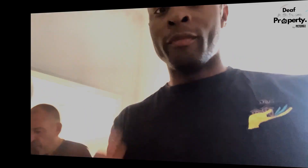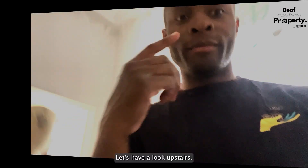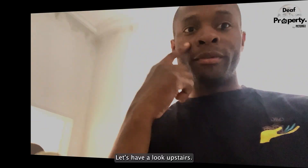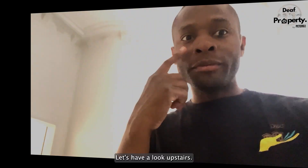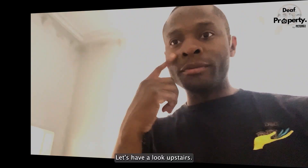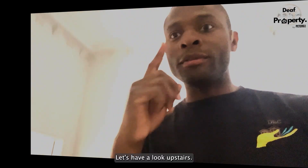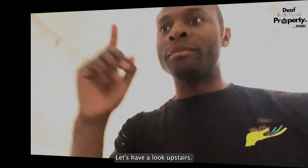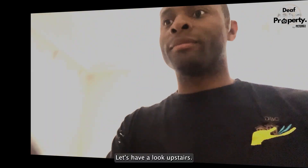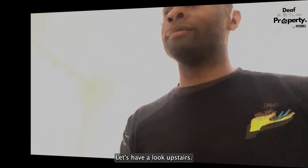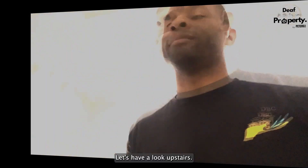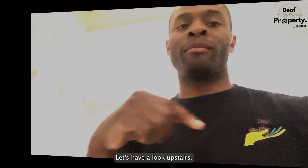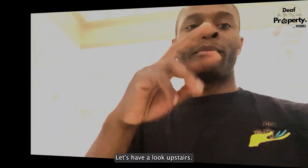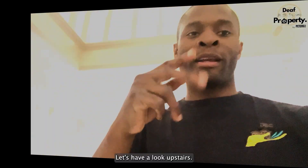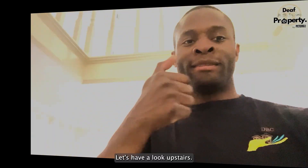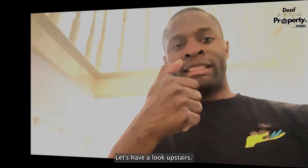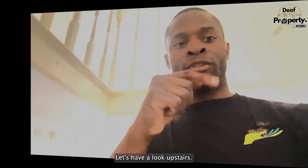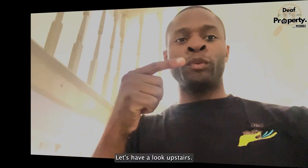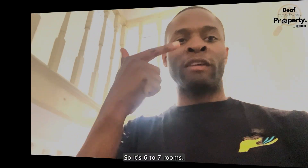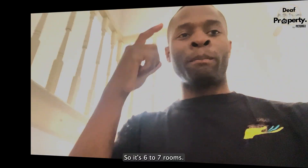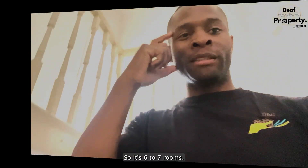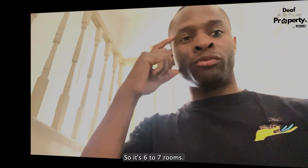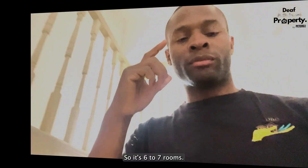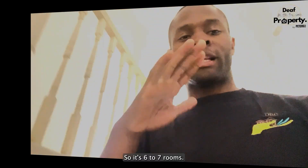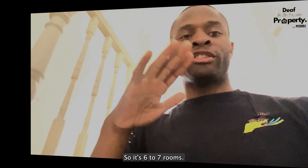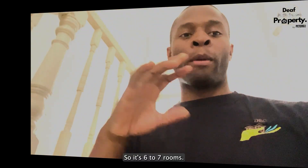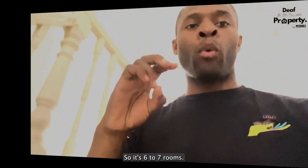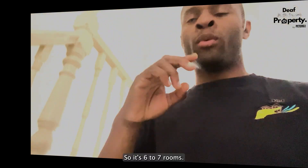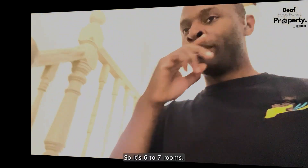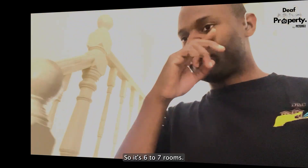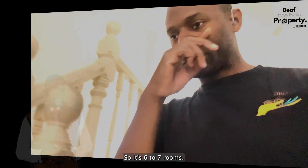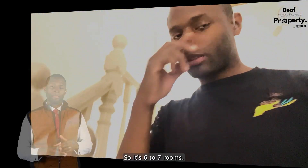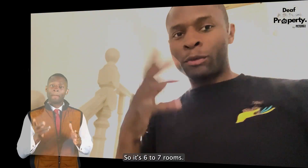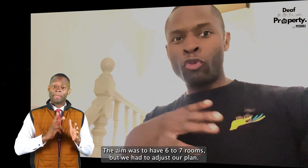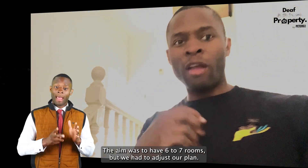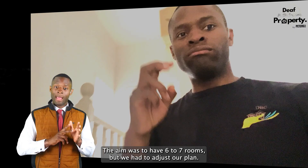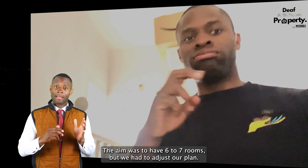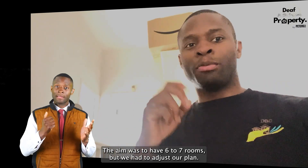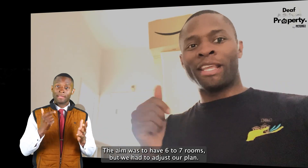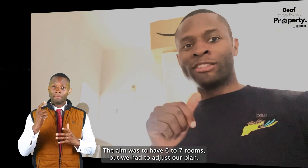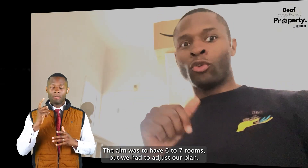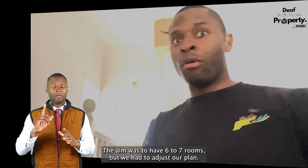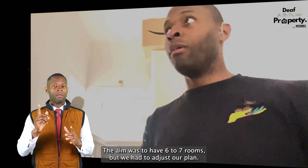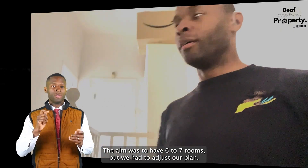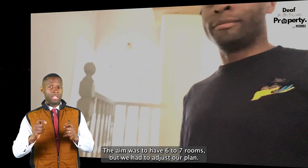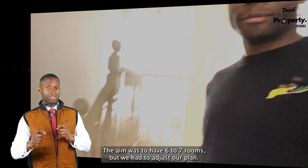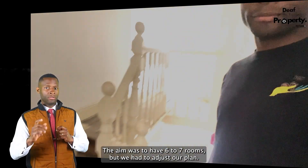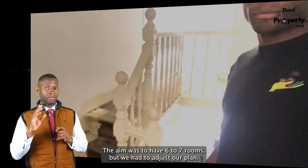Let's have a look upstairs. So it's 6 to 7 rooms. The aim was to have 6 to 7